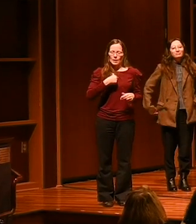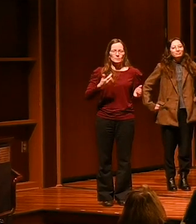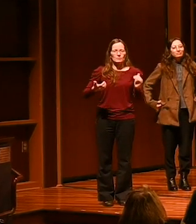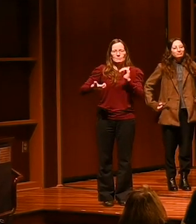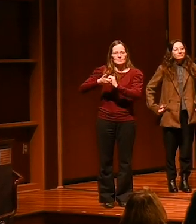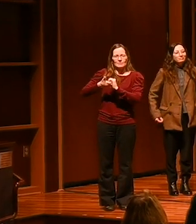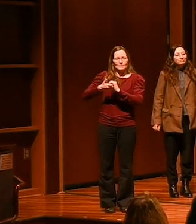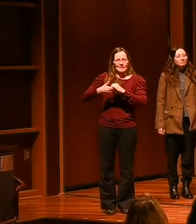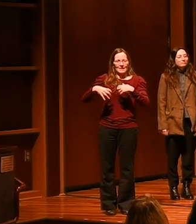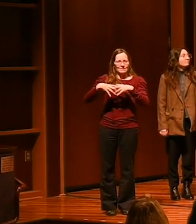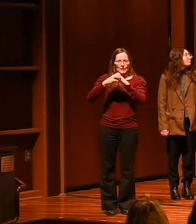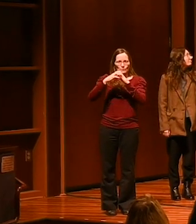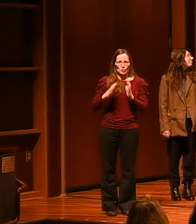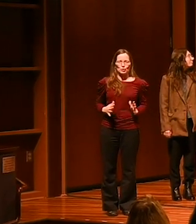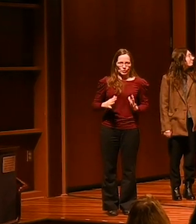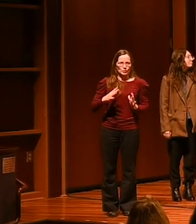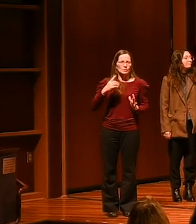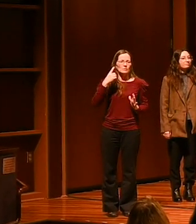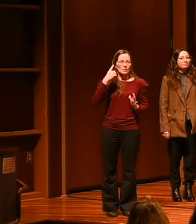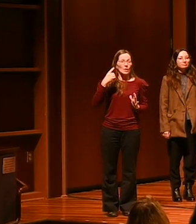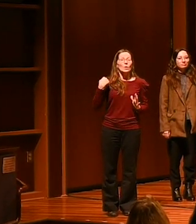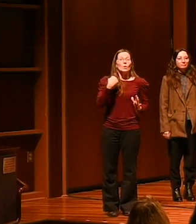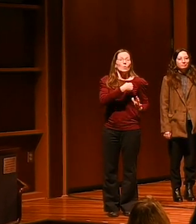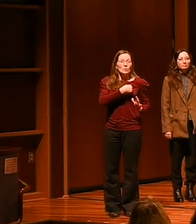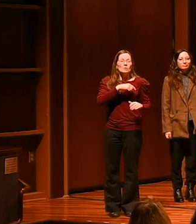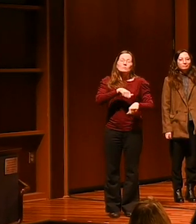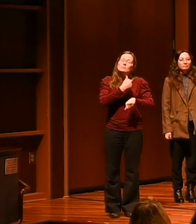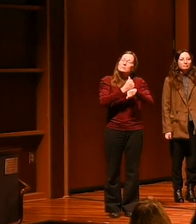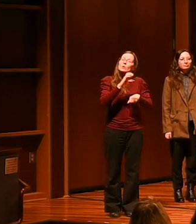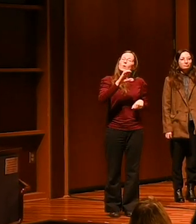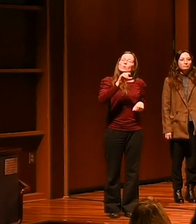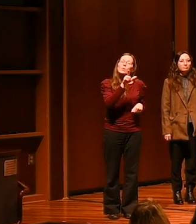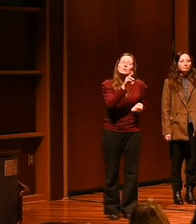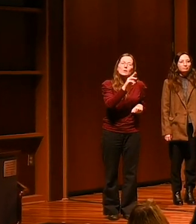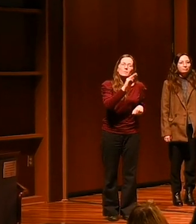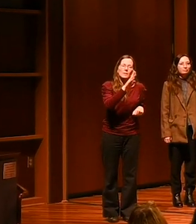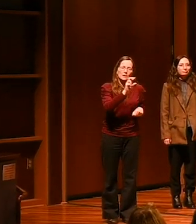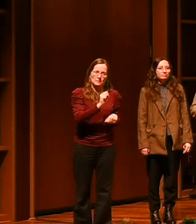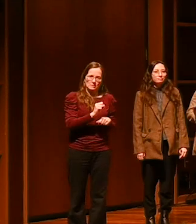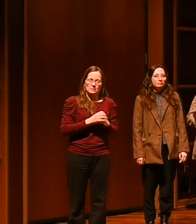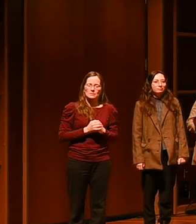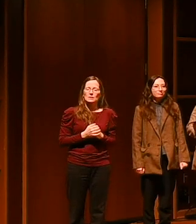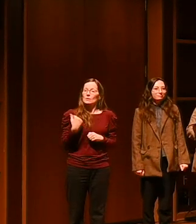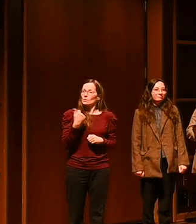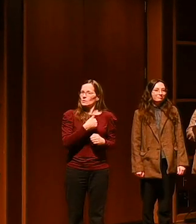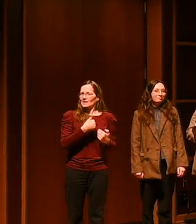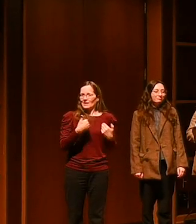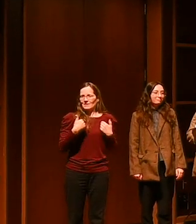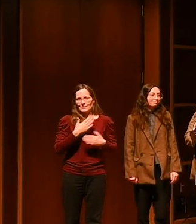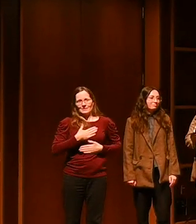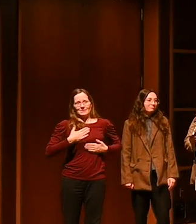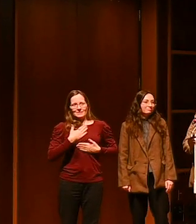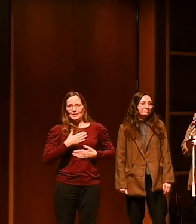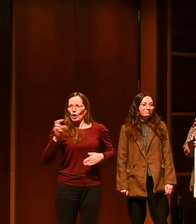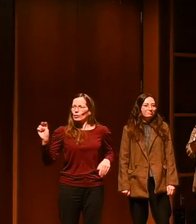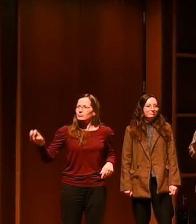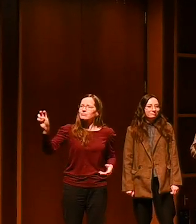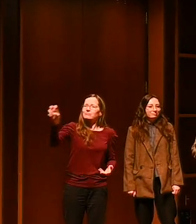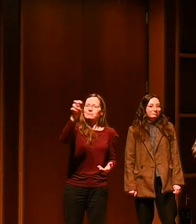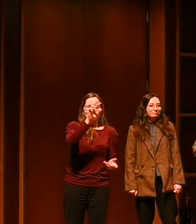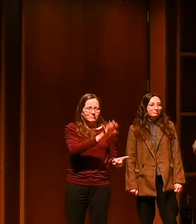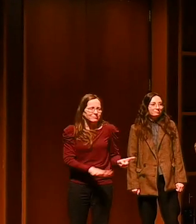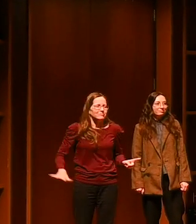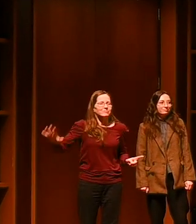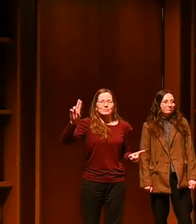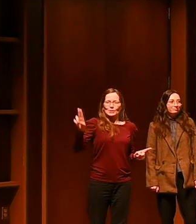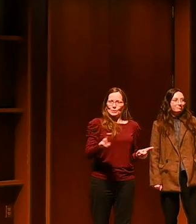principal of Designing Local, and we are a Columbus-based arts and culture planning firm. We get the pleasure of doing this all over the country, and I have to